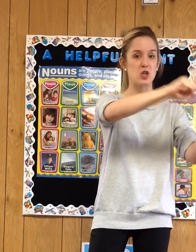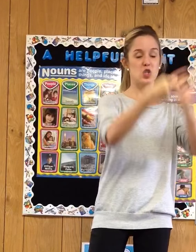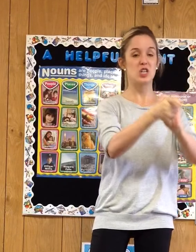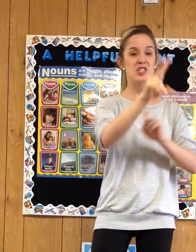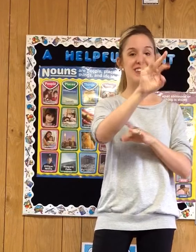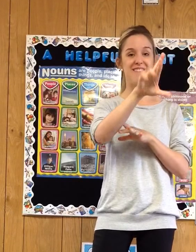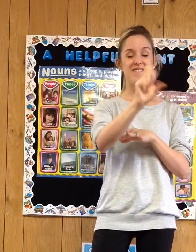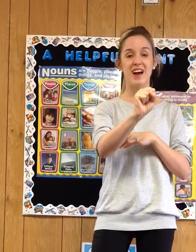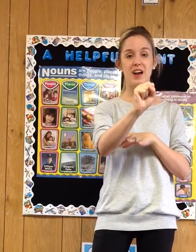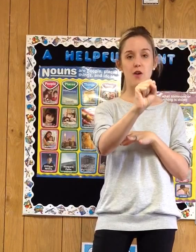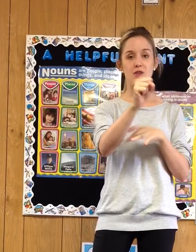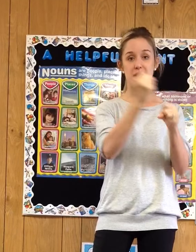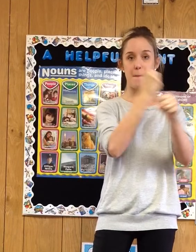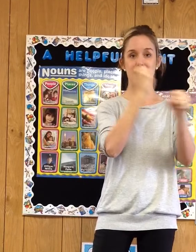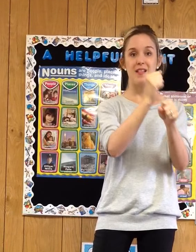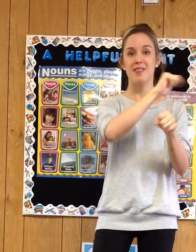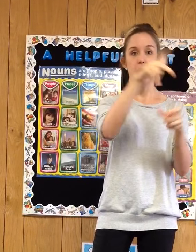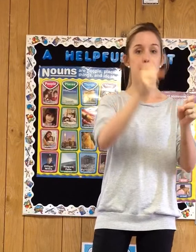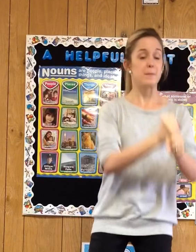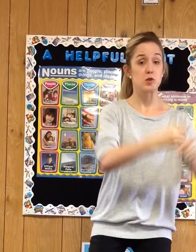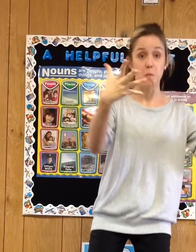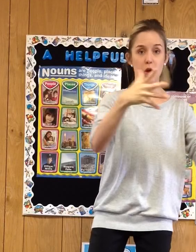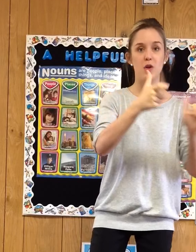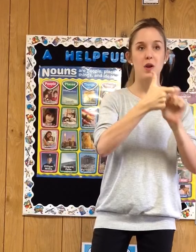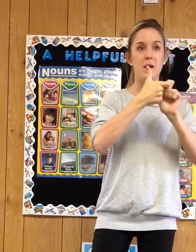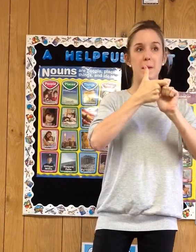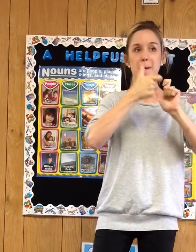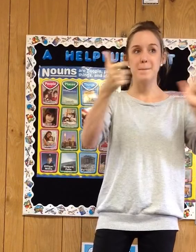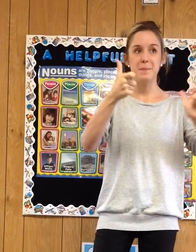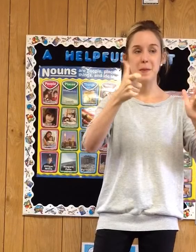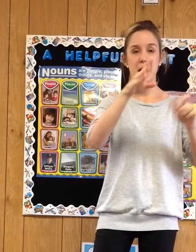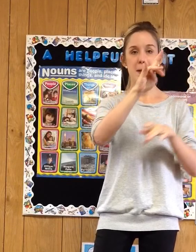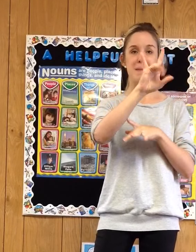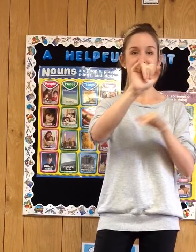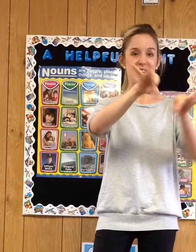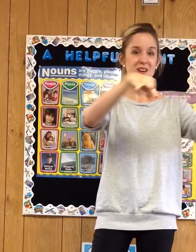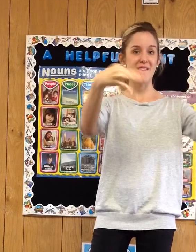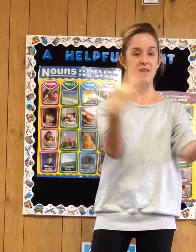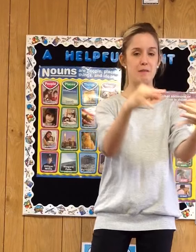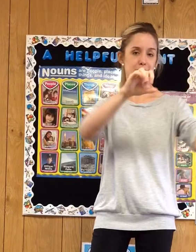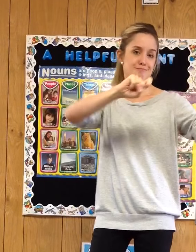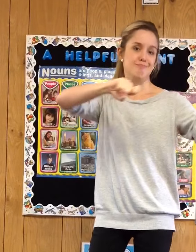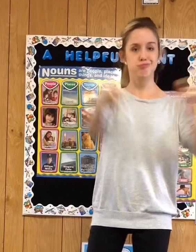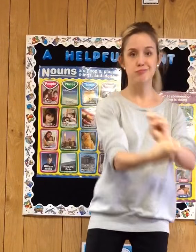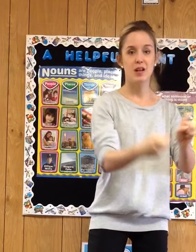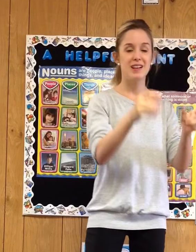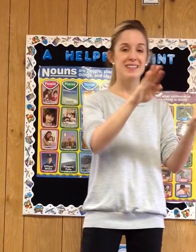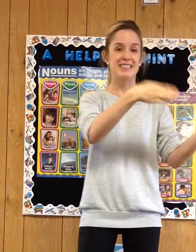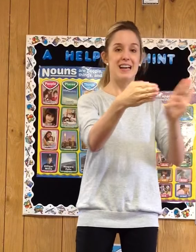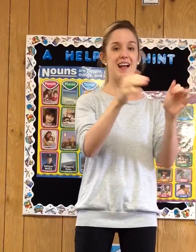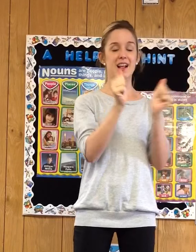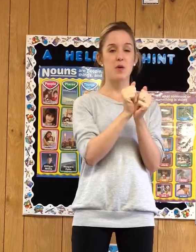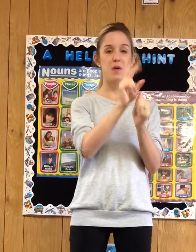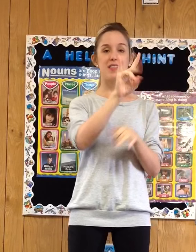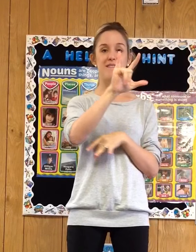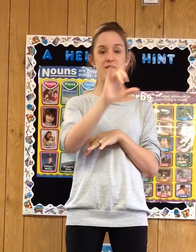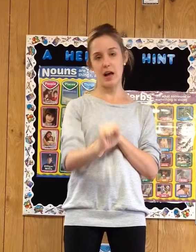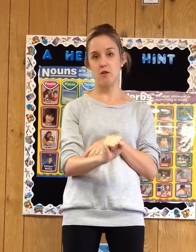factories, and they all burst. A huge extended bacteria family, all dying with viruses spilling out of their guts.